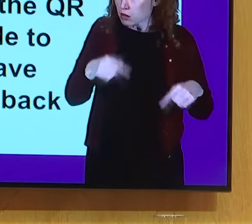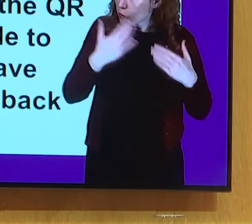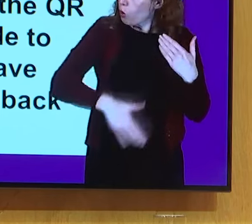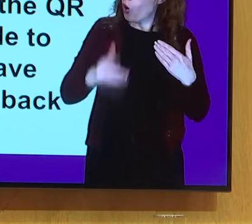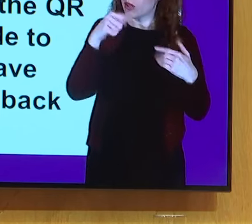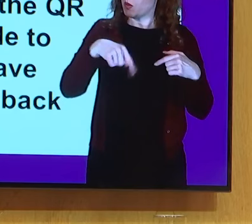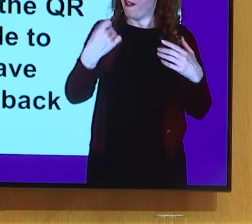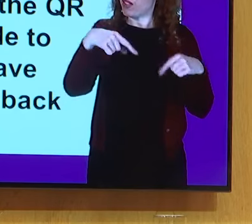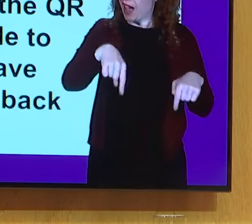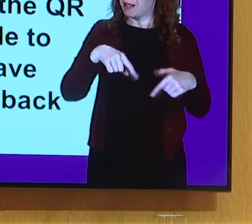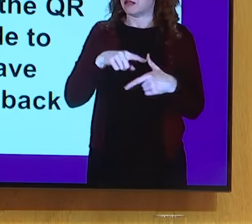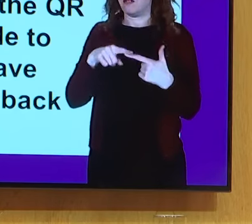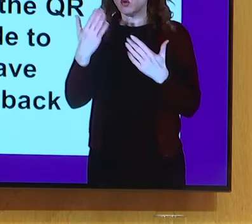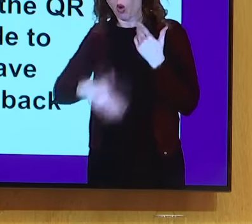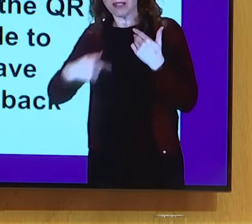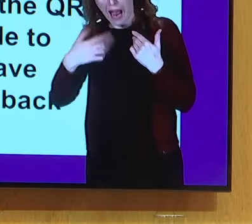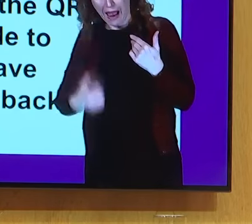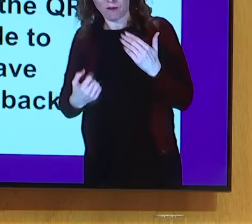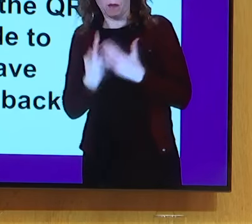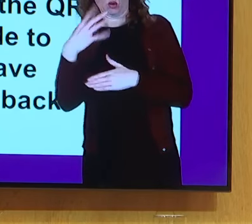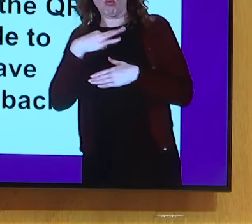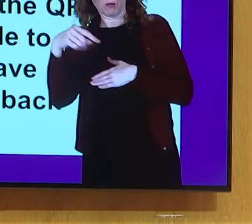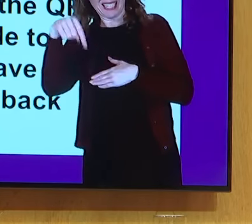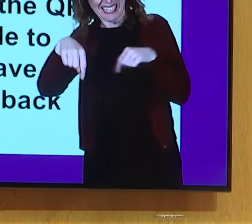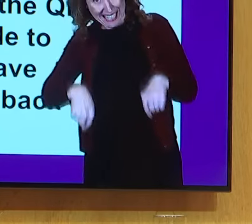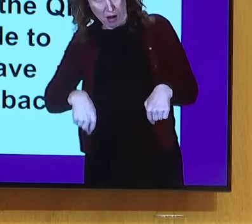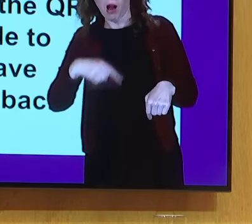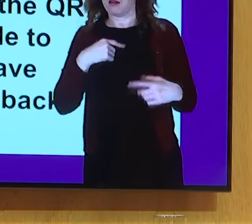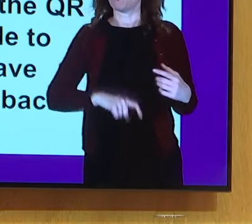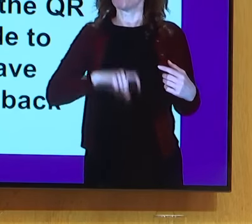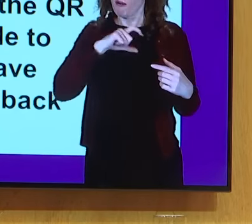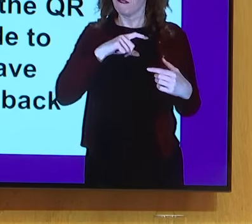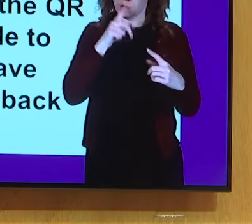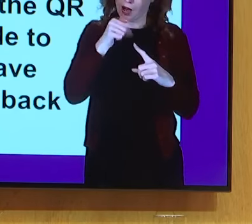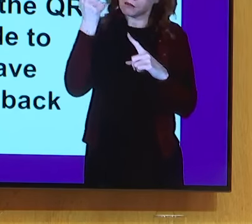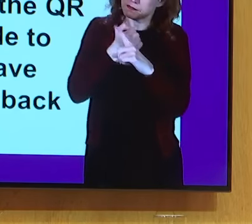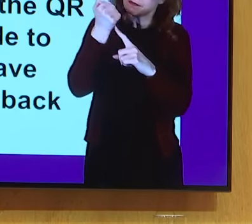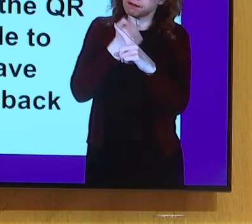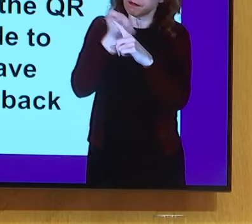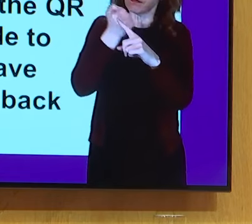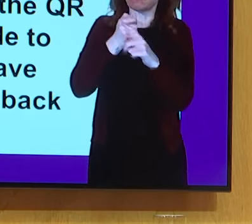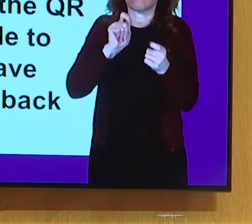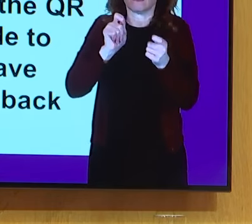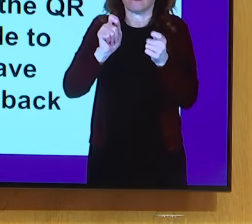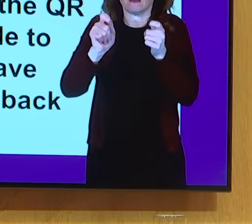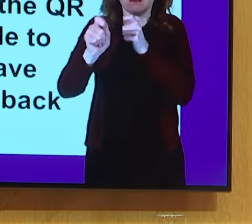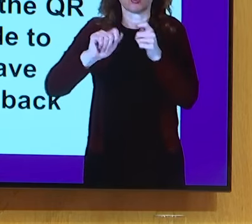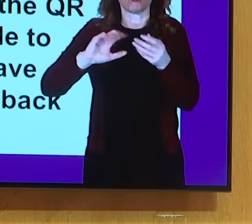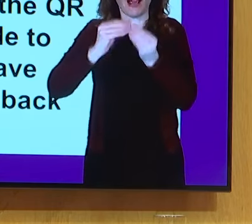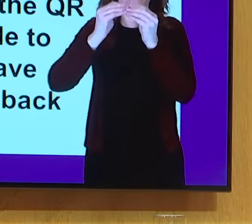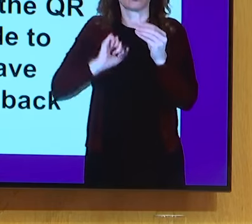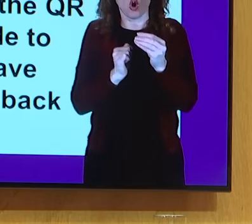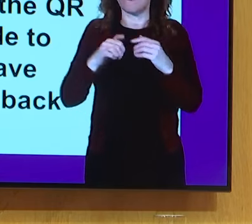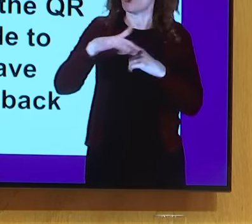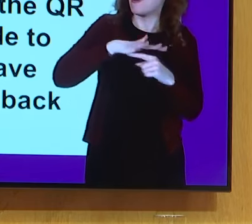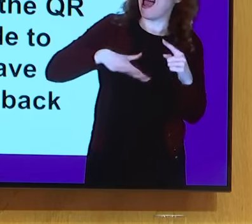the opportunity to represent that here, I'm confident that we can create a Scotland which is the land of opportunity for all that I know it can